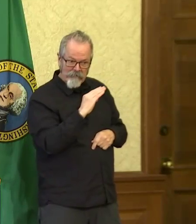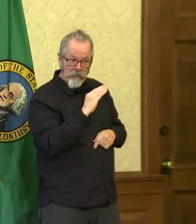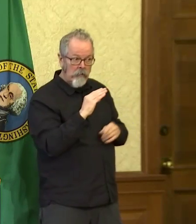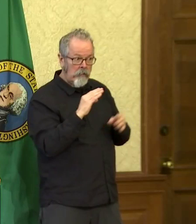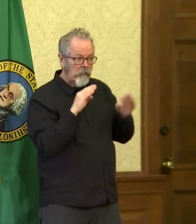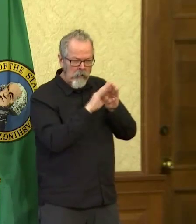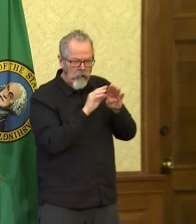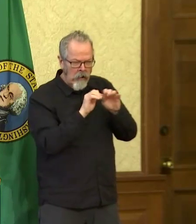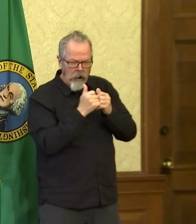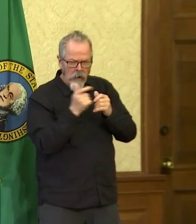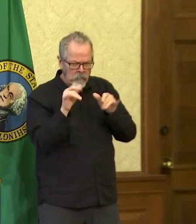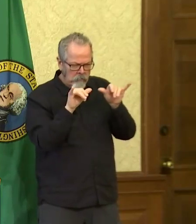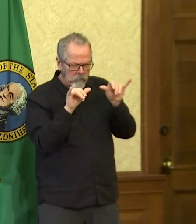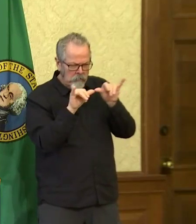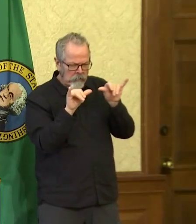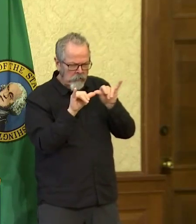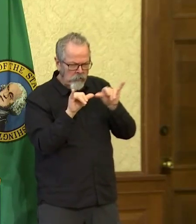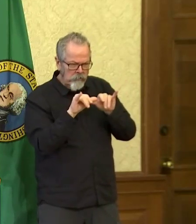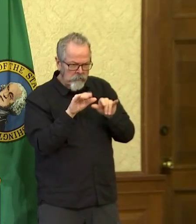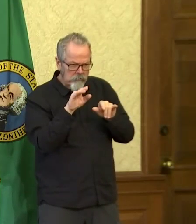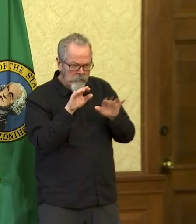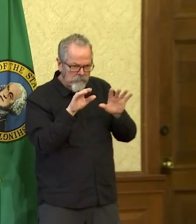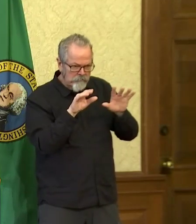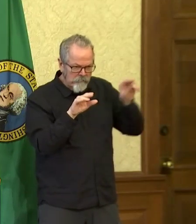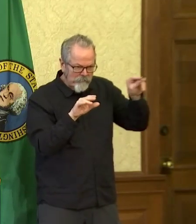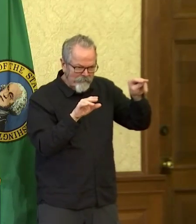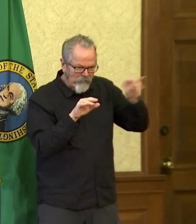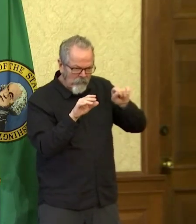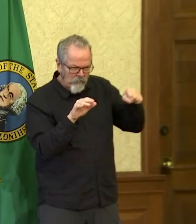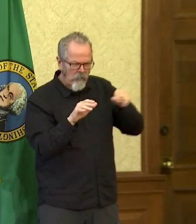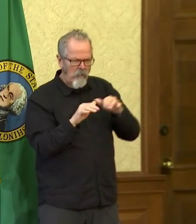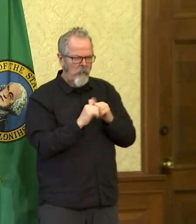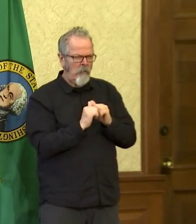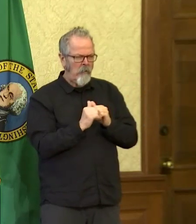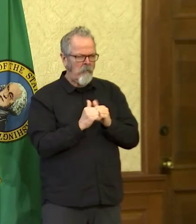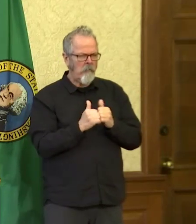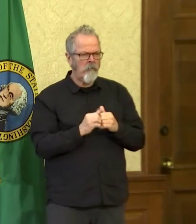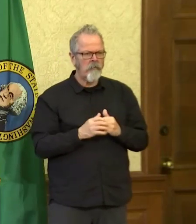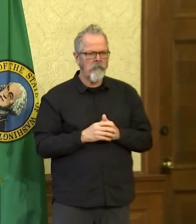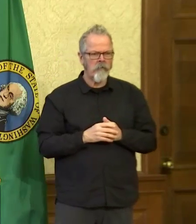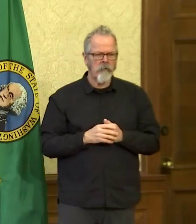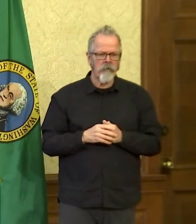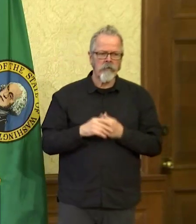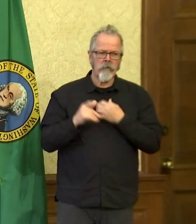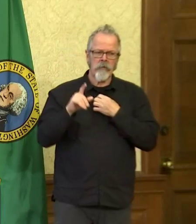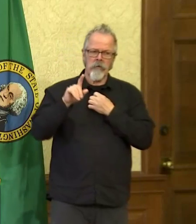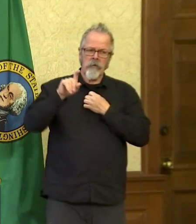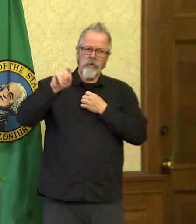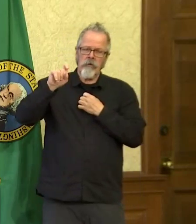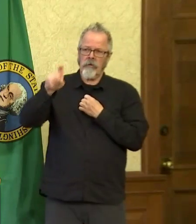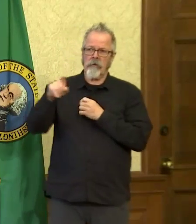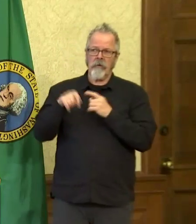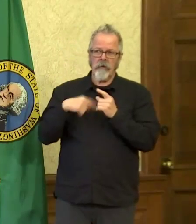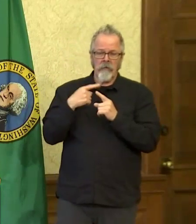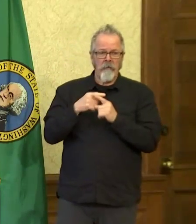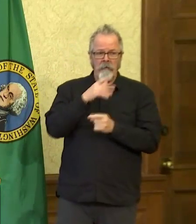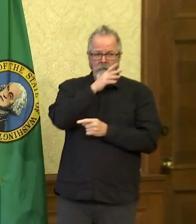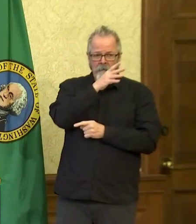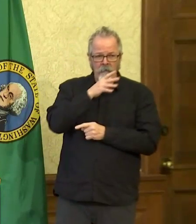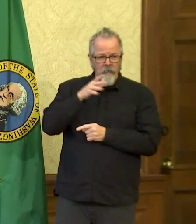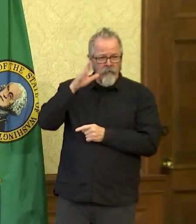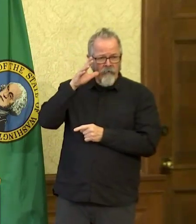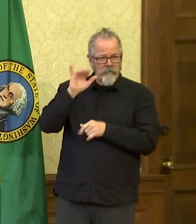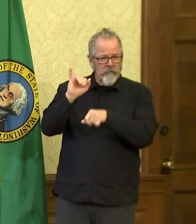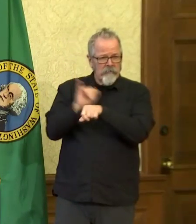out today saying that it would prevent half of the state's seasonal workers from being able to harvest crops, leaving half of our apples